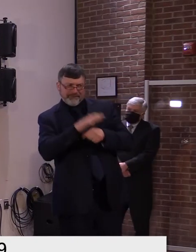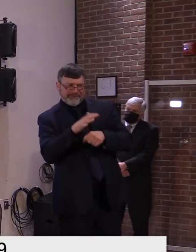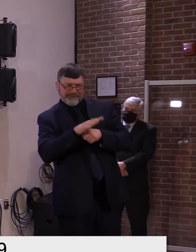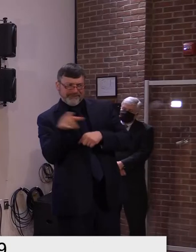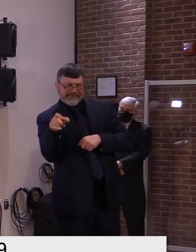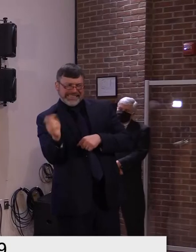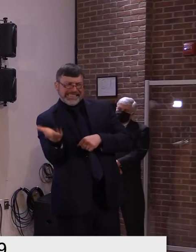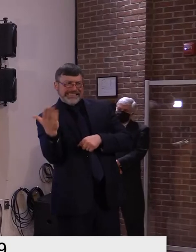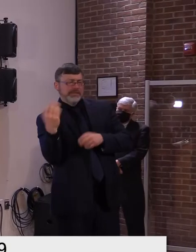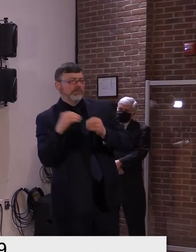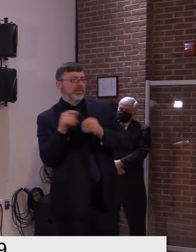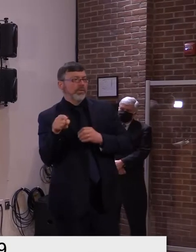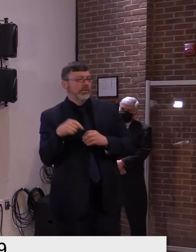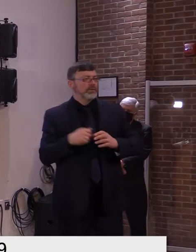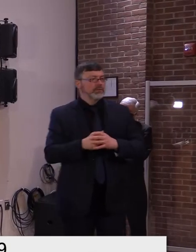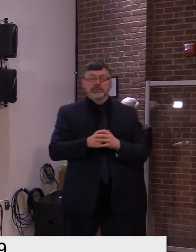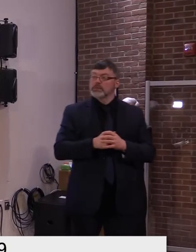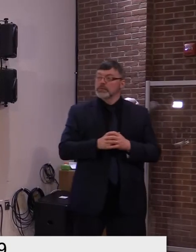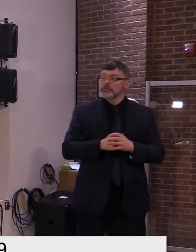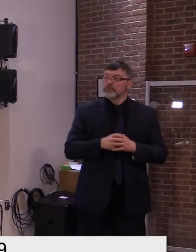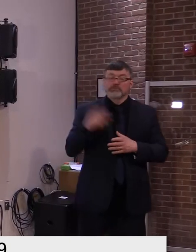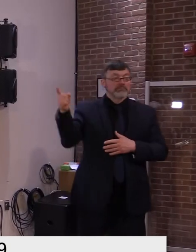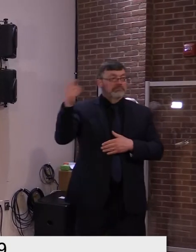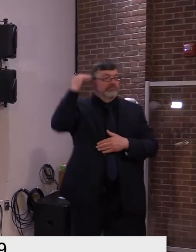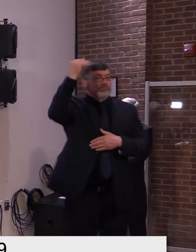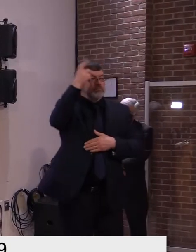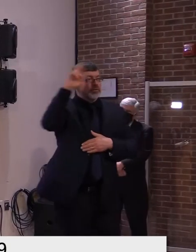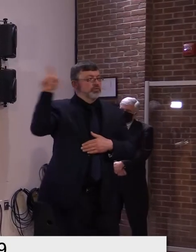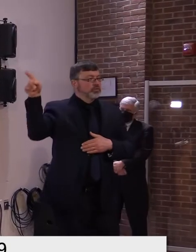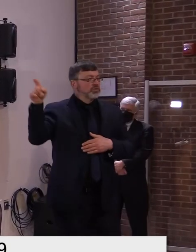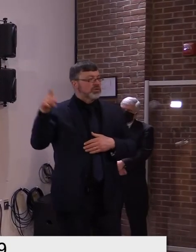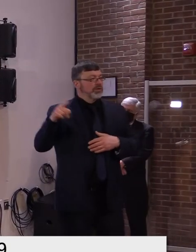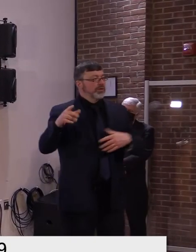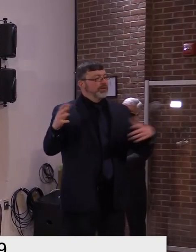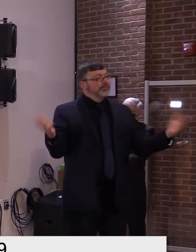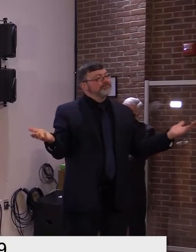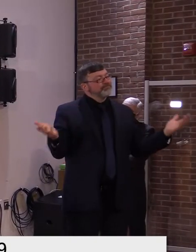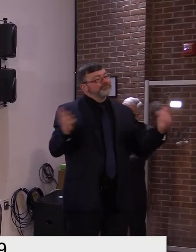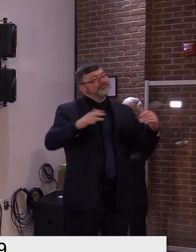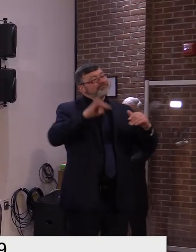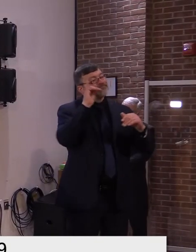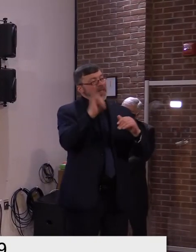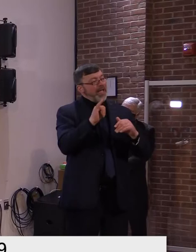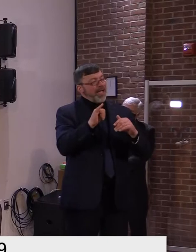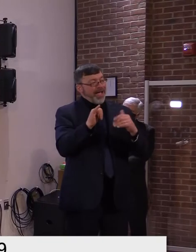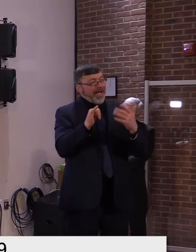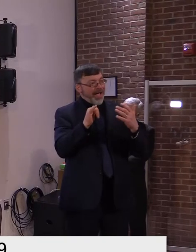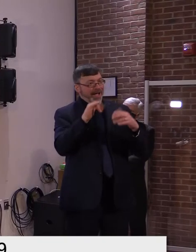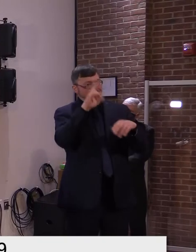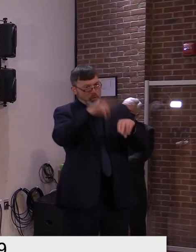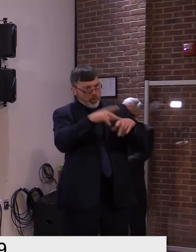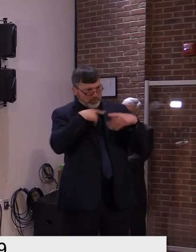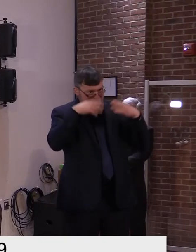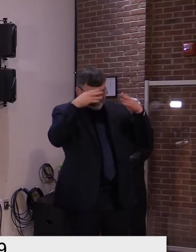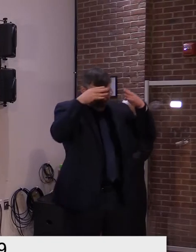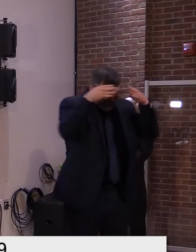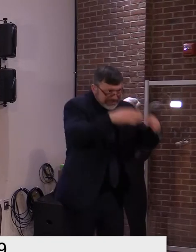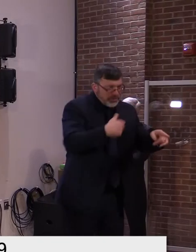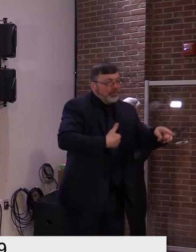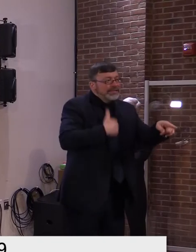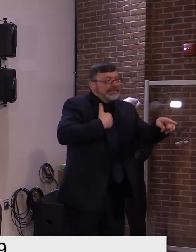So it's pretty common for the uptake by the residents of long-term care facilities to be very high.